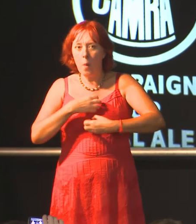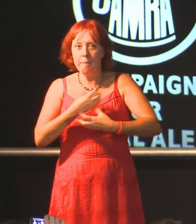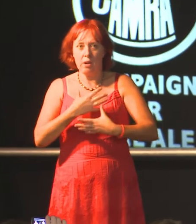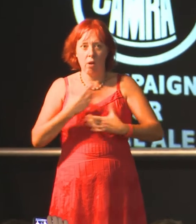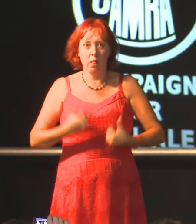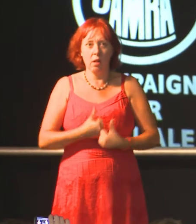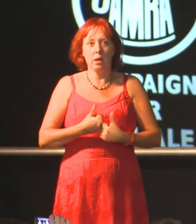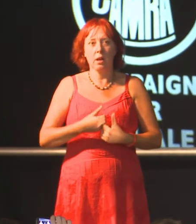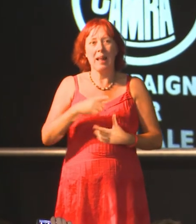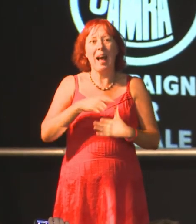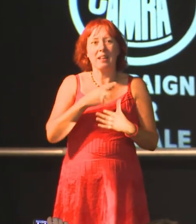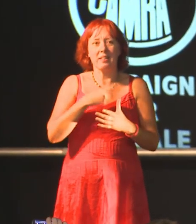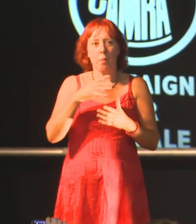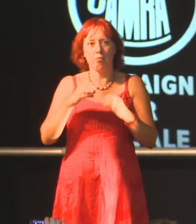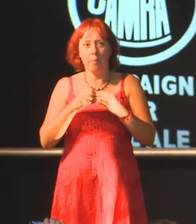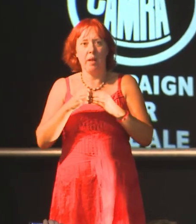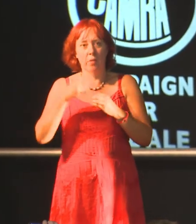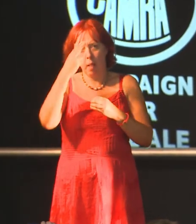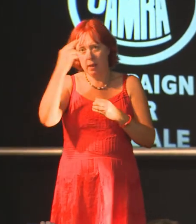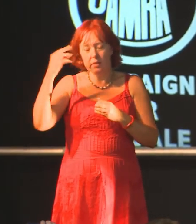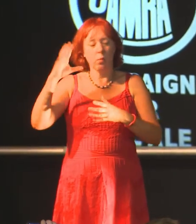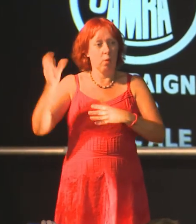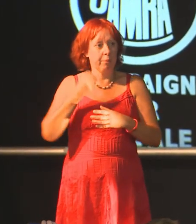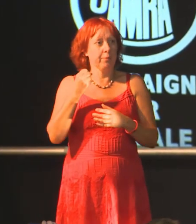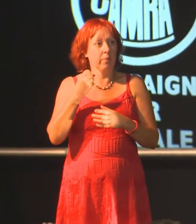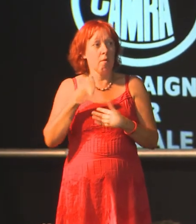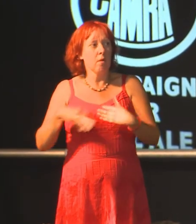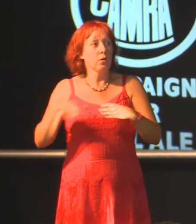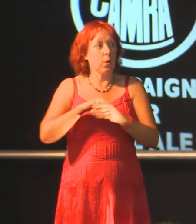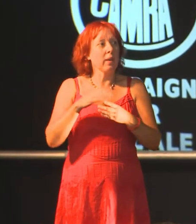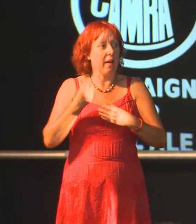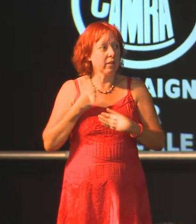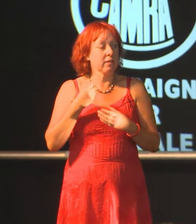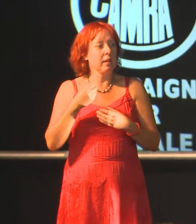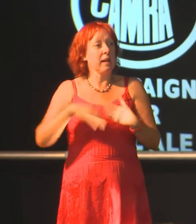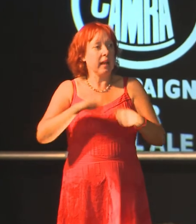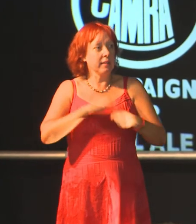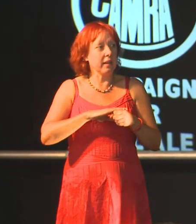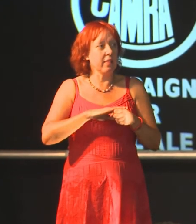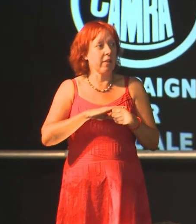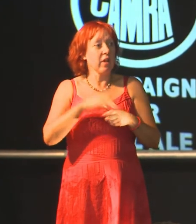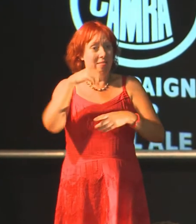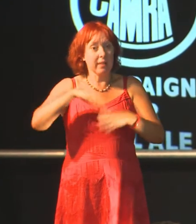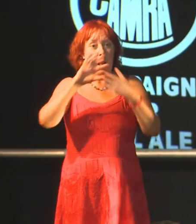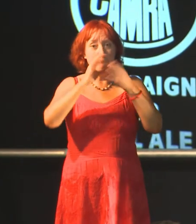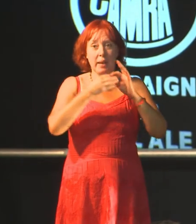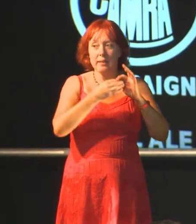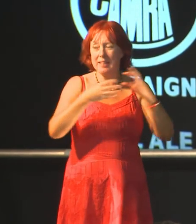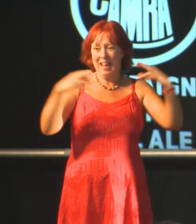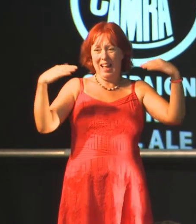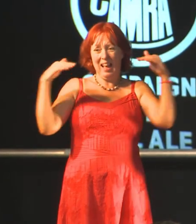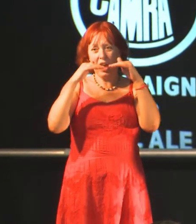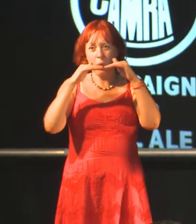that Alistair Brownlee from Leeds won also gave us our 19th of this Olympics, equaling